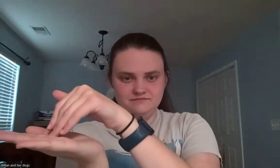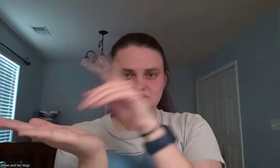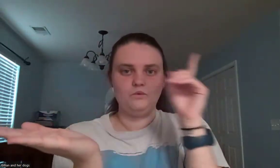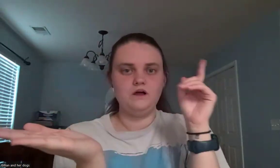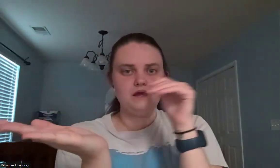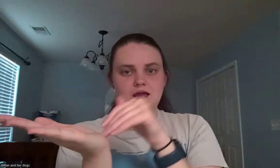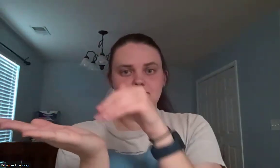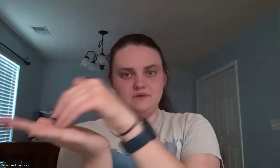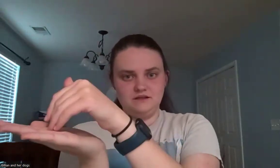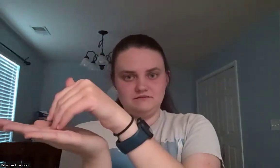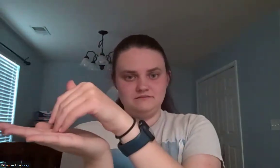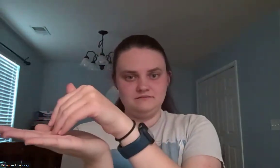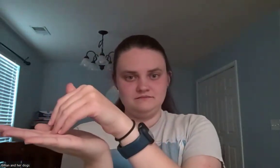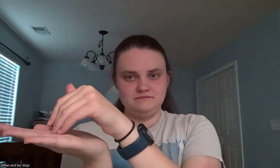So 1,000,000.